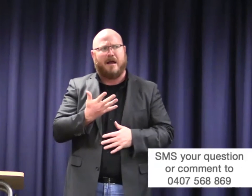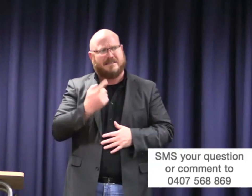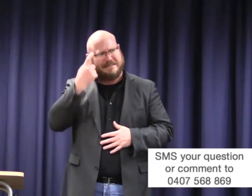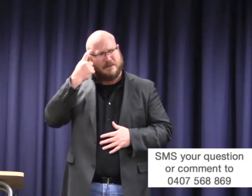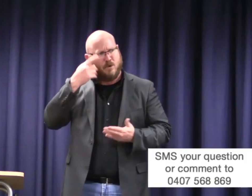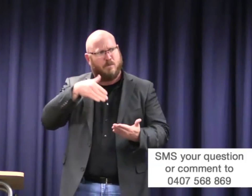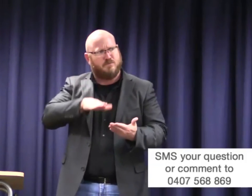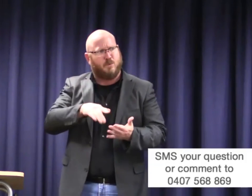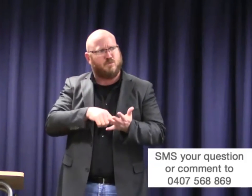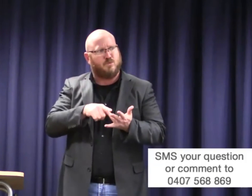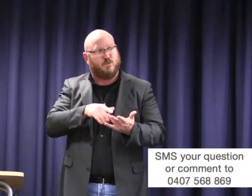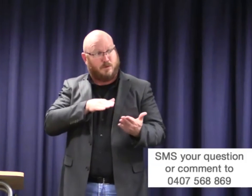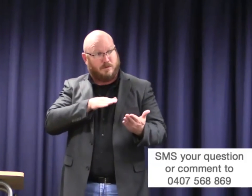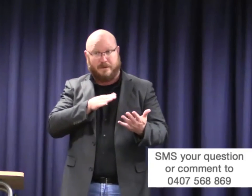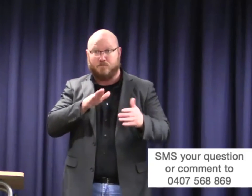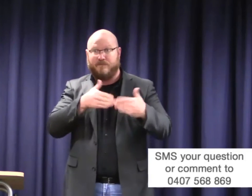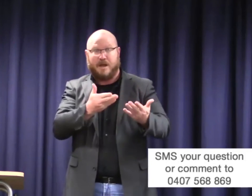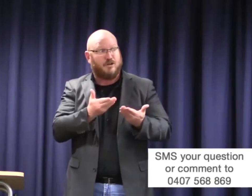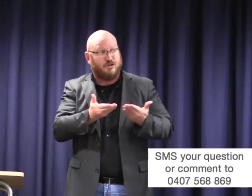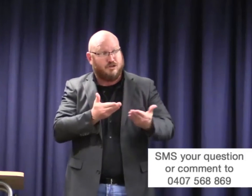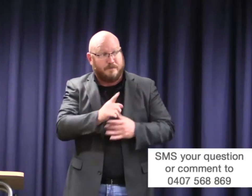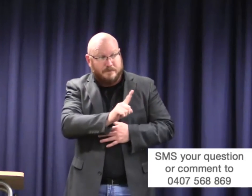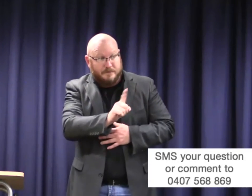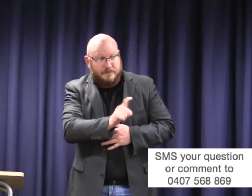won't receive travel allowance.